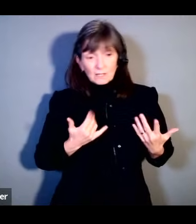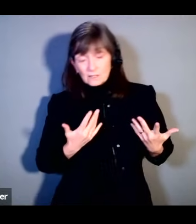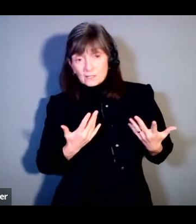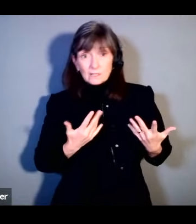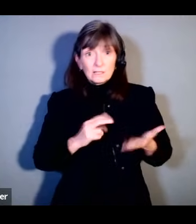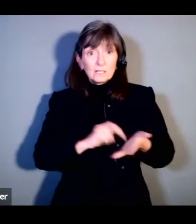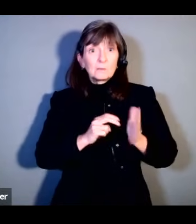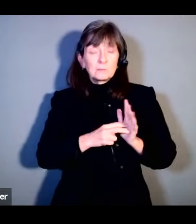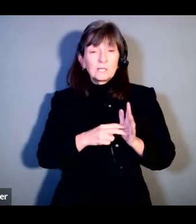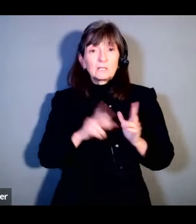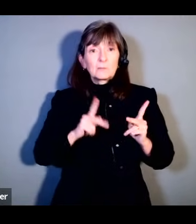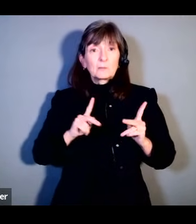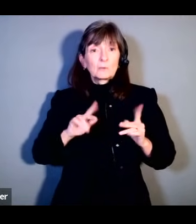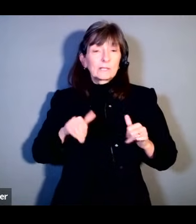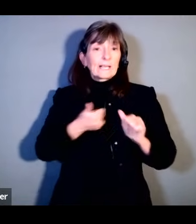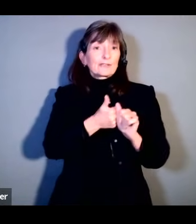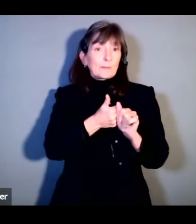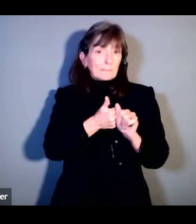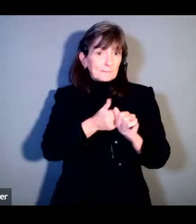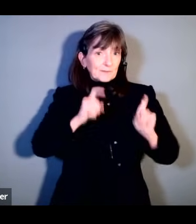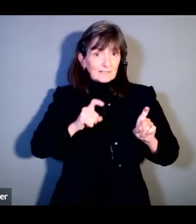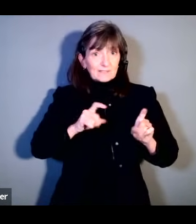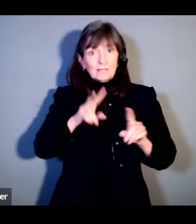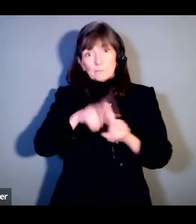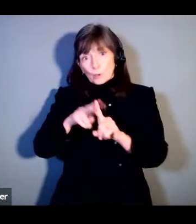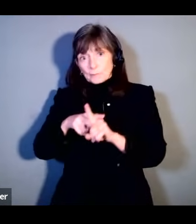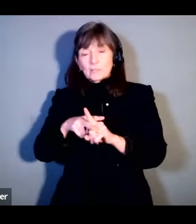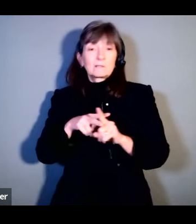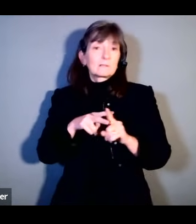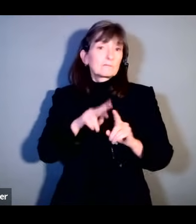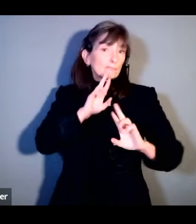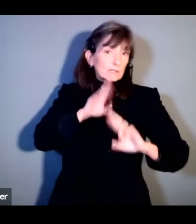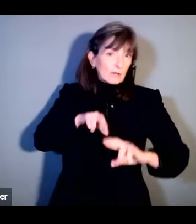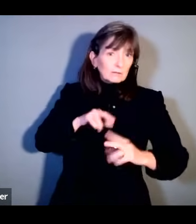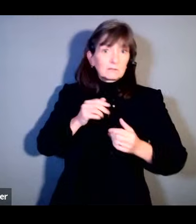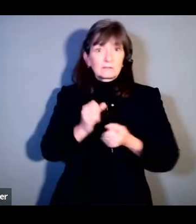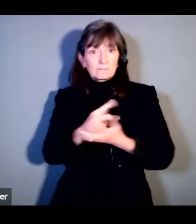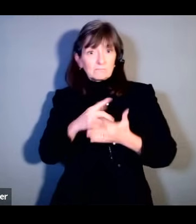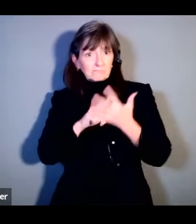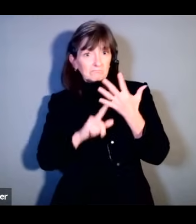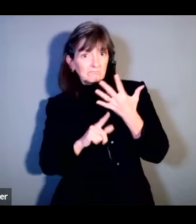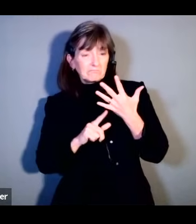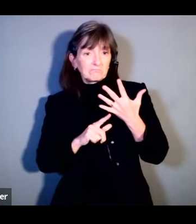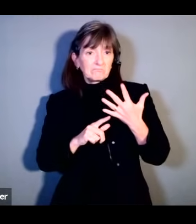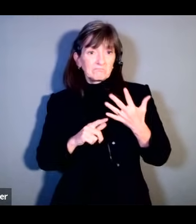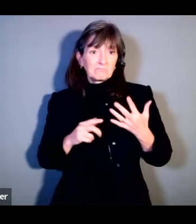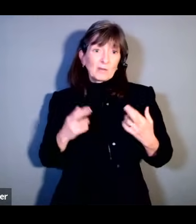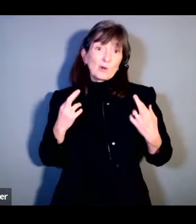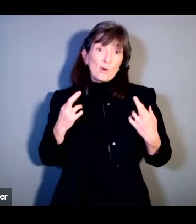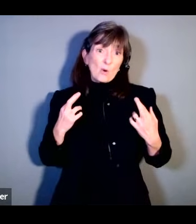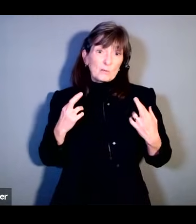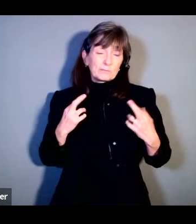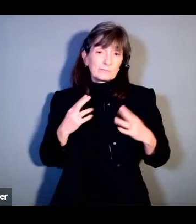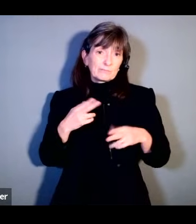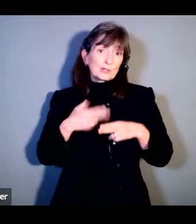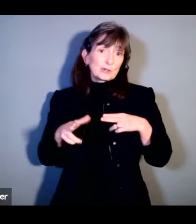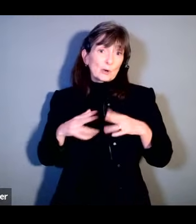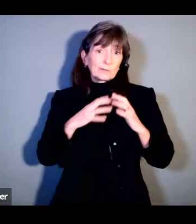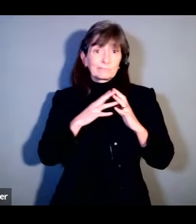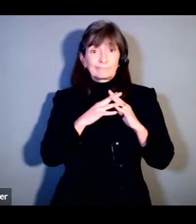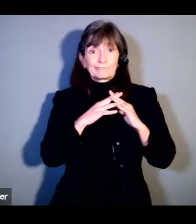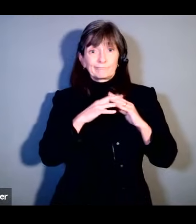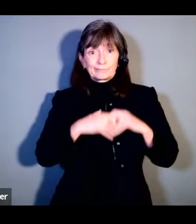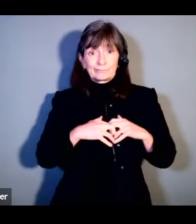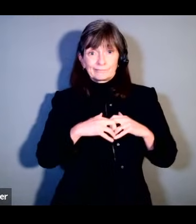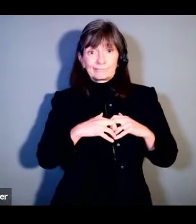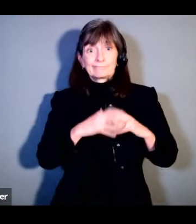those people back on track for testing. And we hope that it's going to be a very short-lived thing, and that we'll have this back up